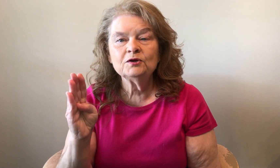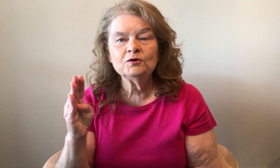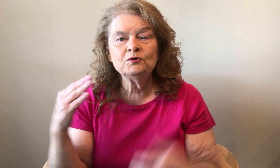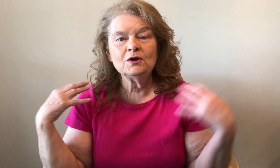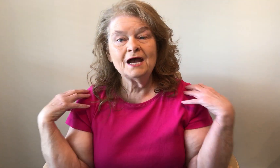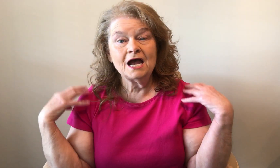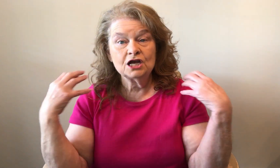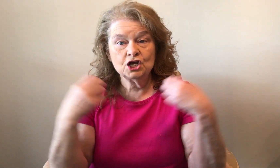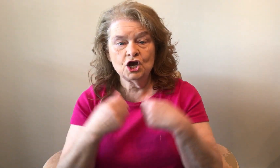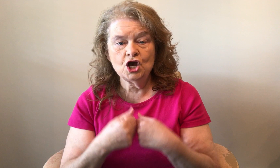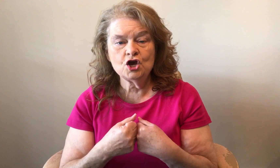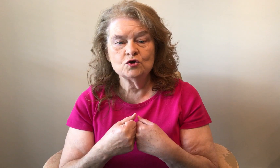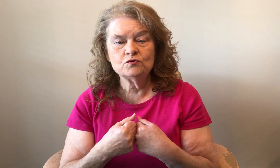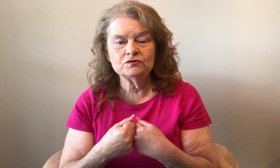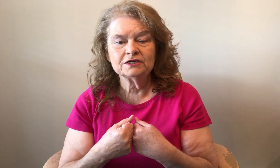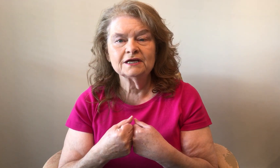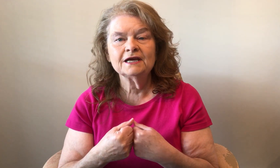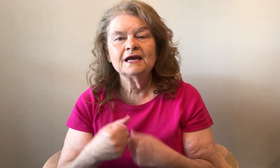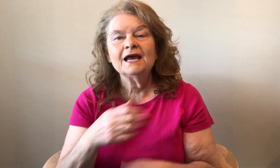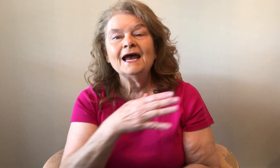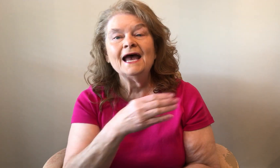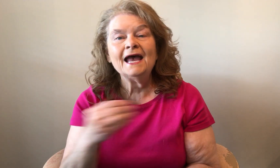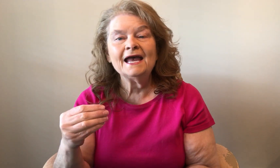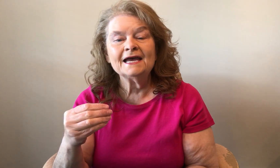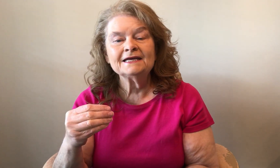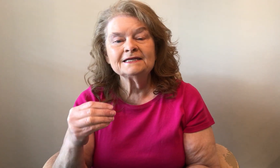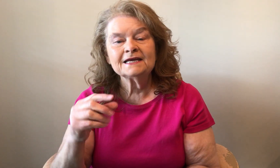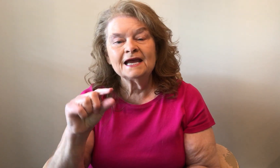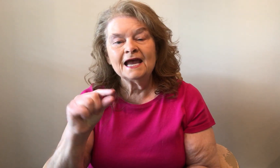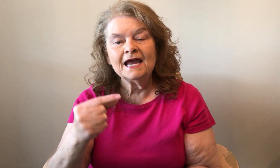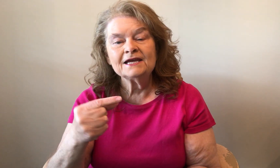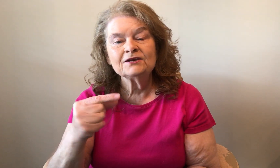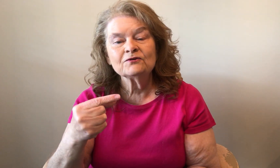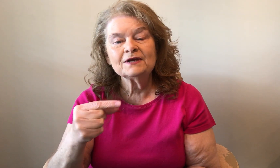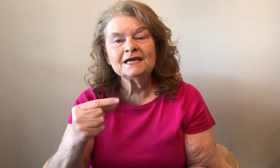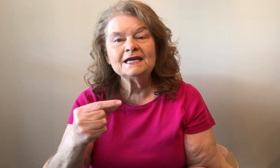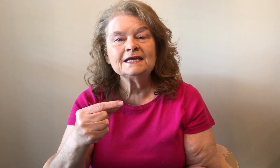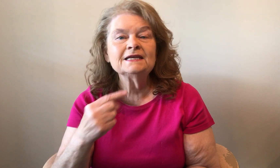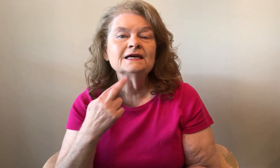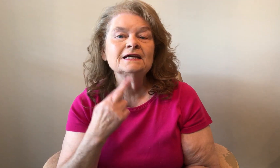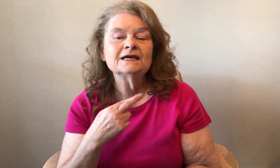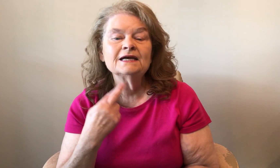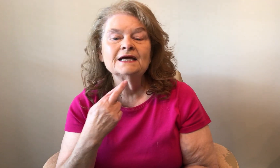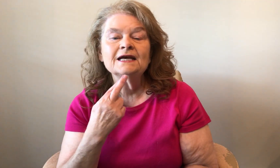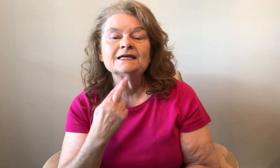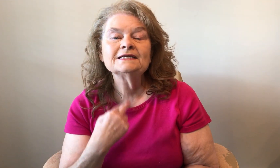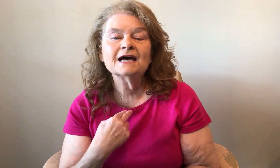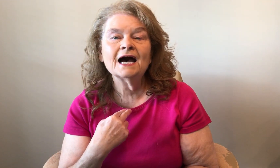blue coat, and a green tie.